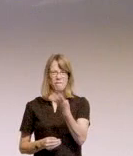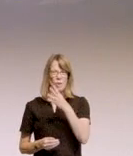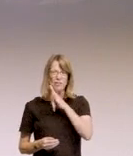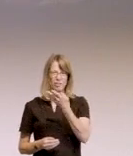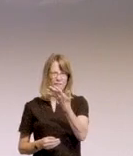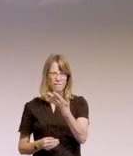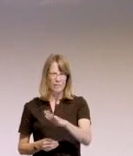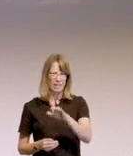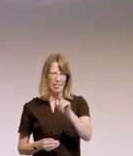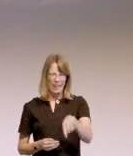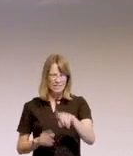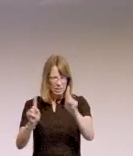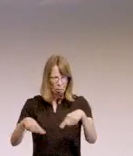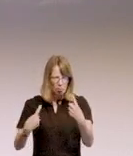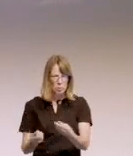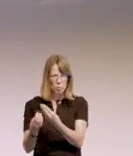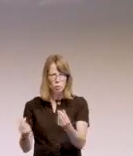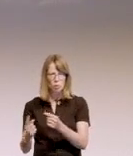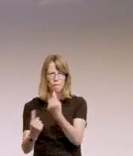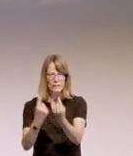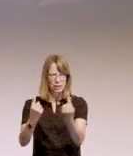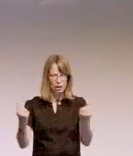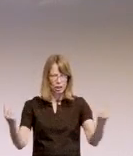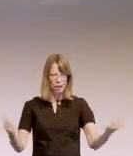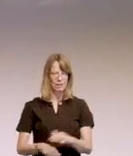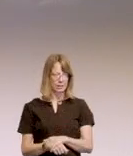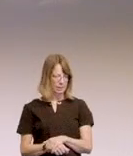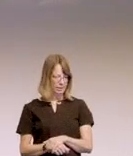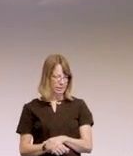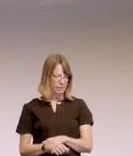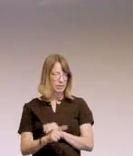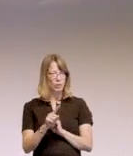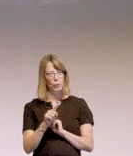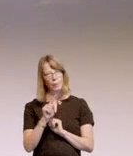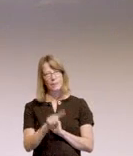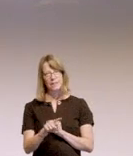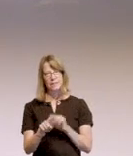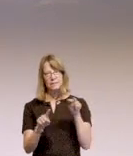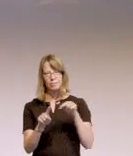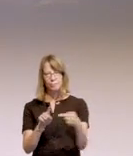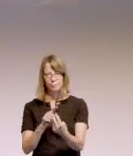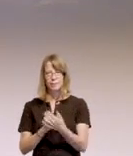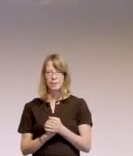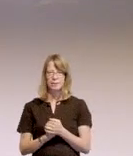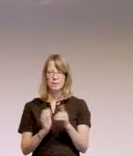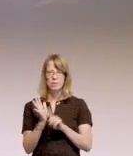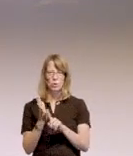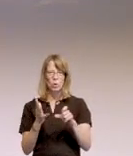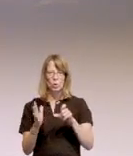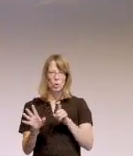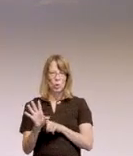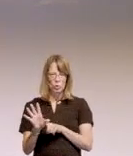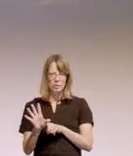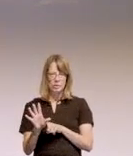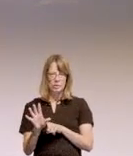So this is an example of what one of those facets looked like. So this is Lucy, the Lucy facet for low vision